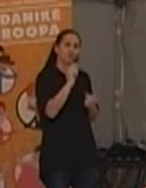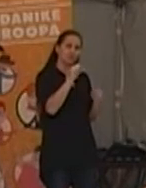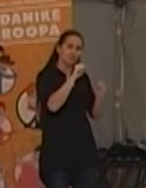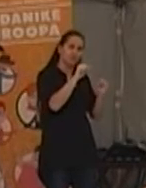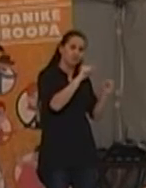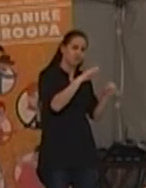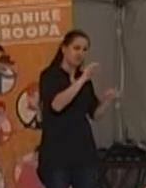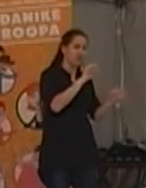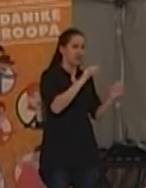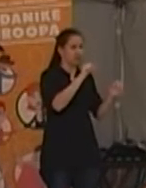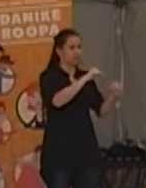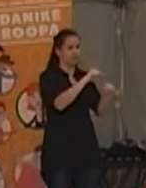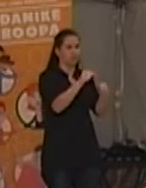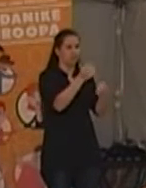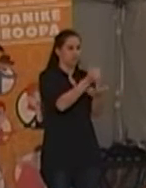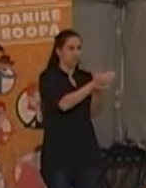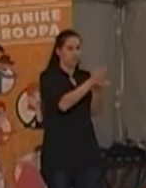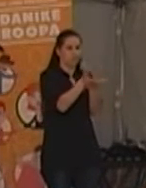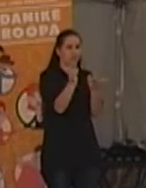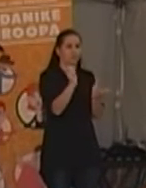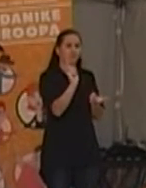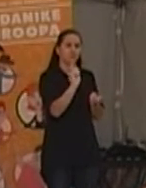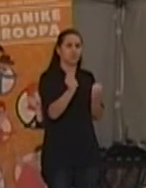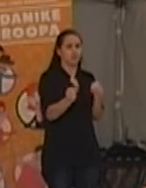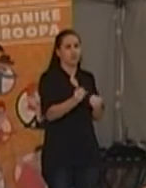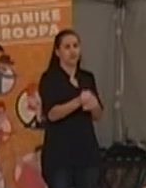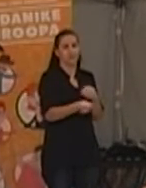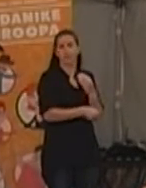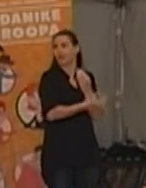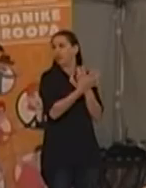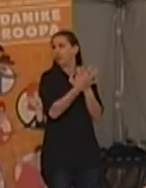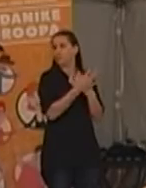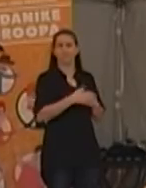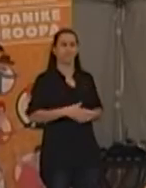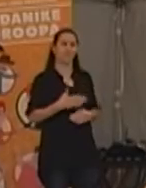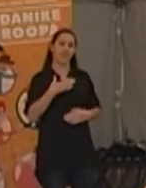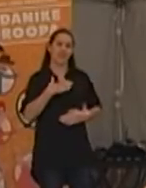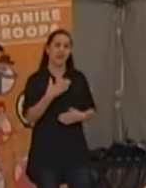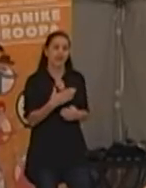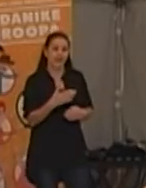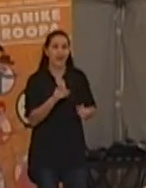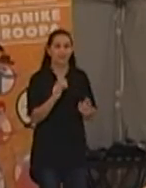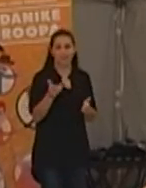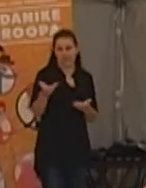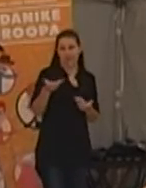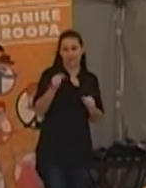in Scandinavia today? Helen. Thanks for that.